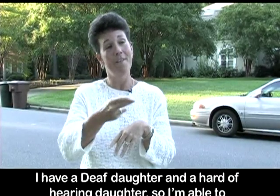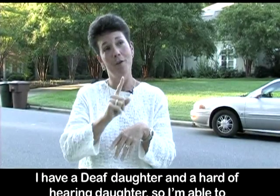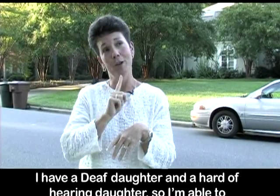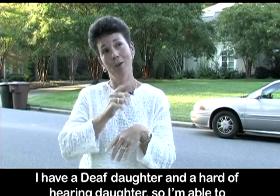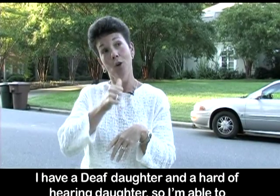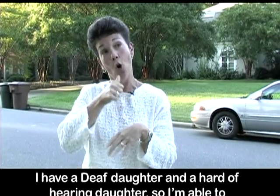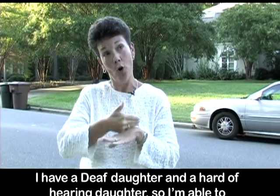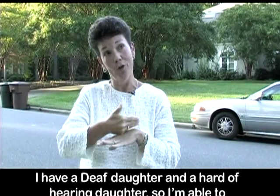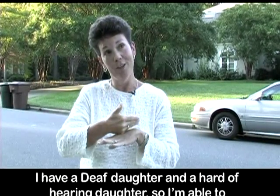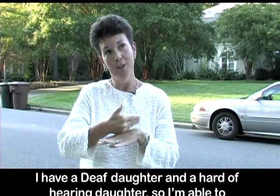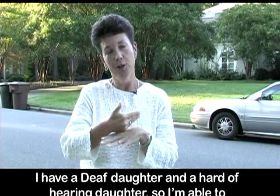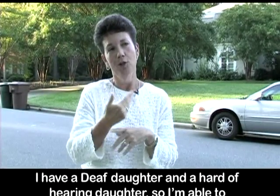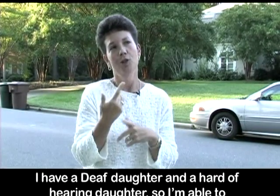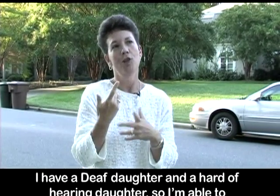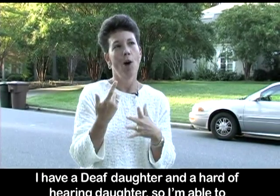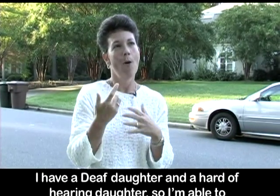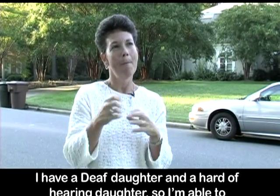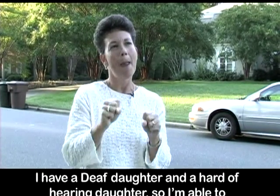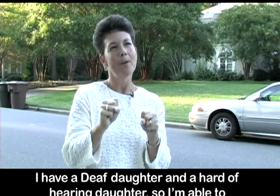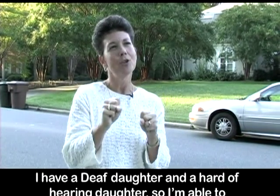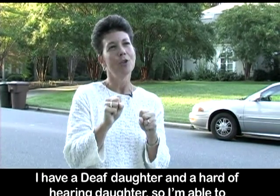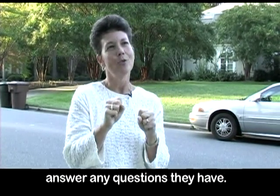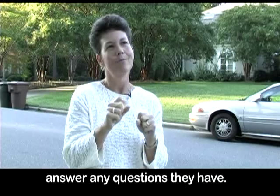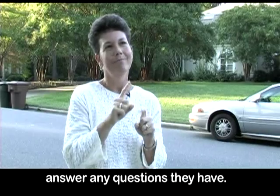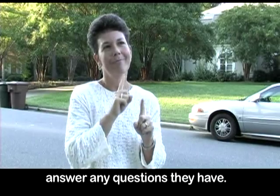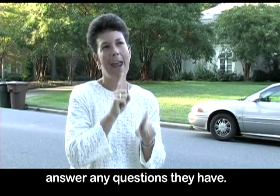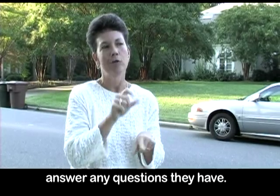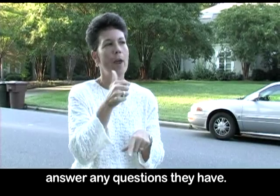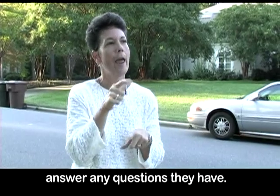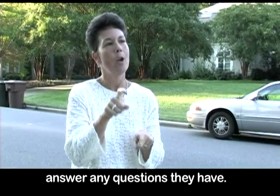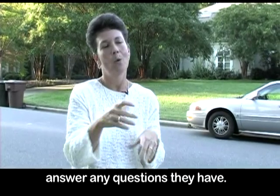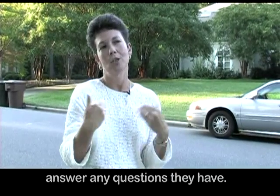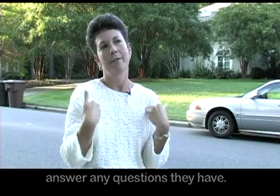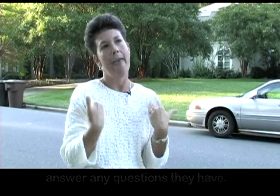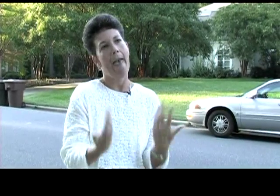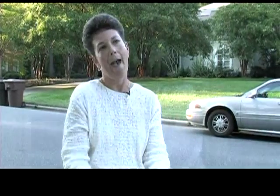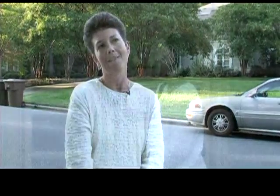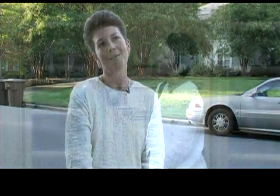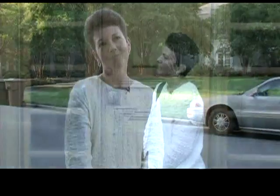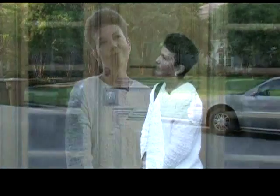hearing daughter, so I'm able to answer any questions they have.